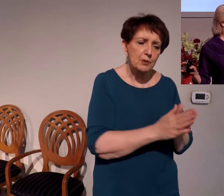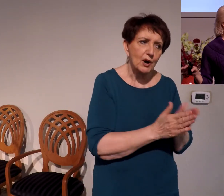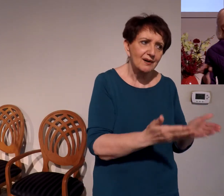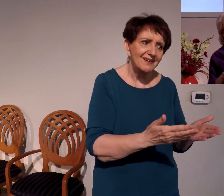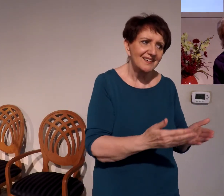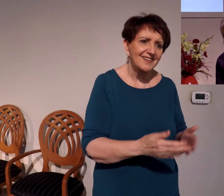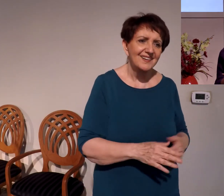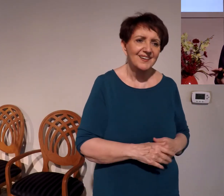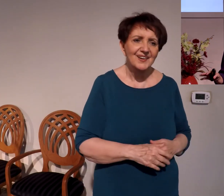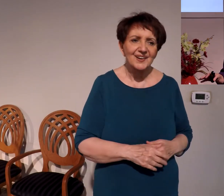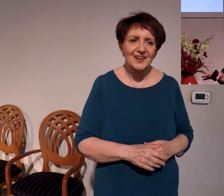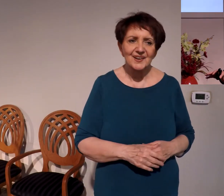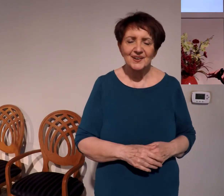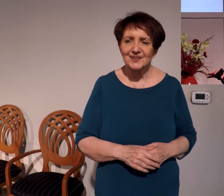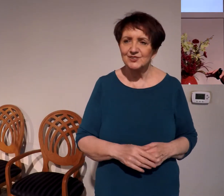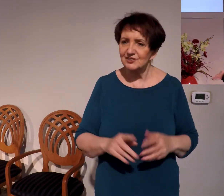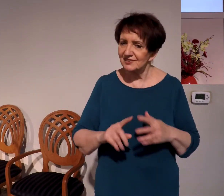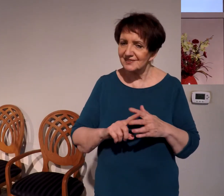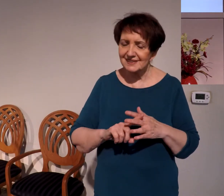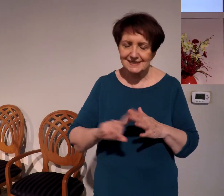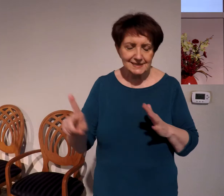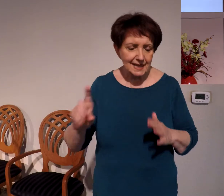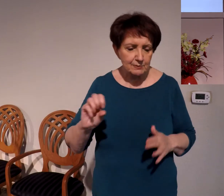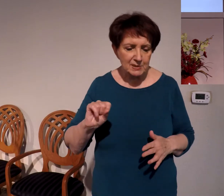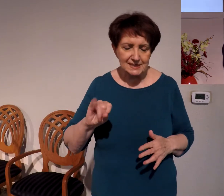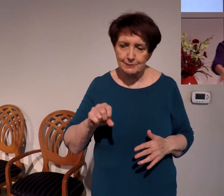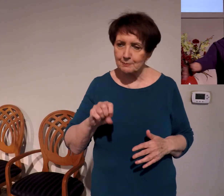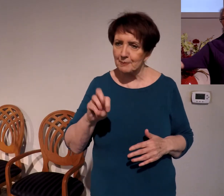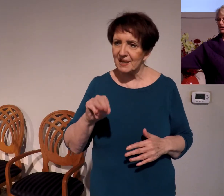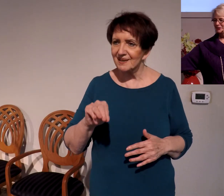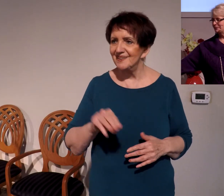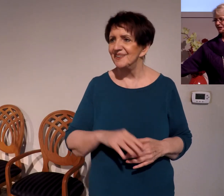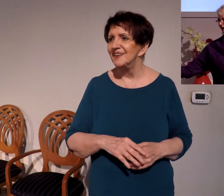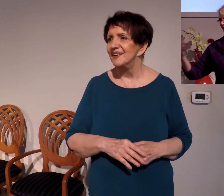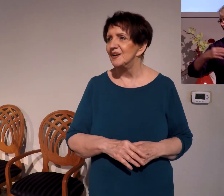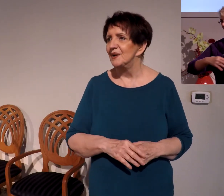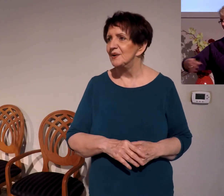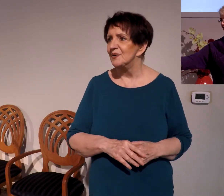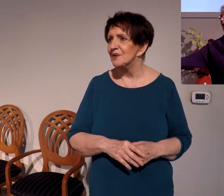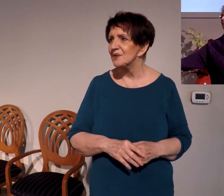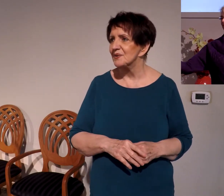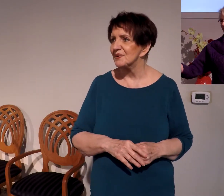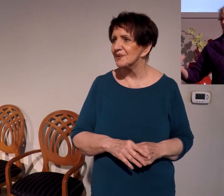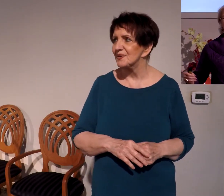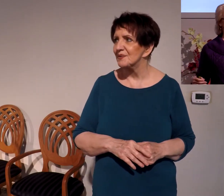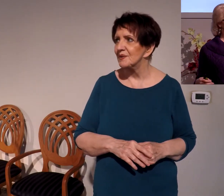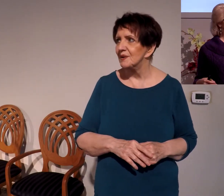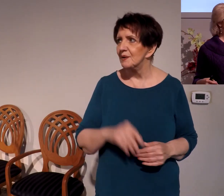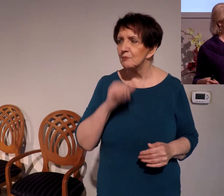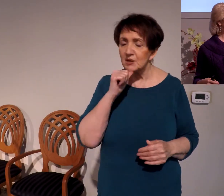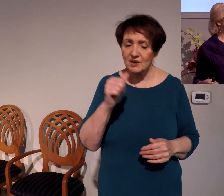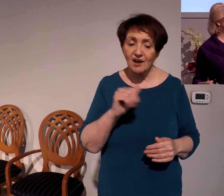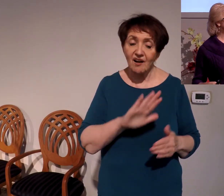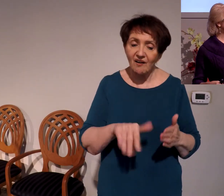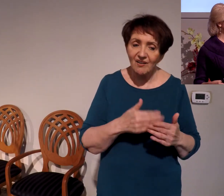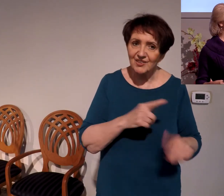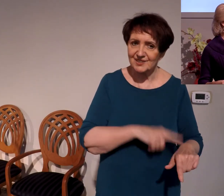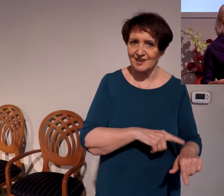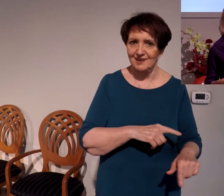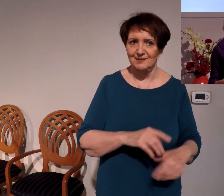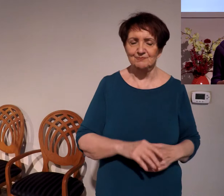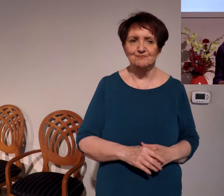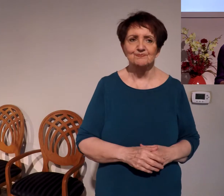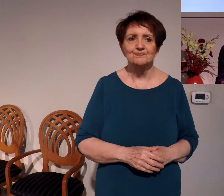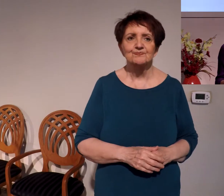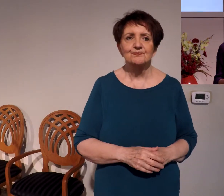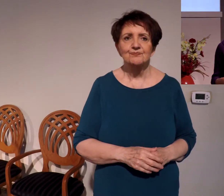favorite. It's complete escapism. But you can't, but not all the time. Little bits of escapism's not